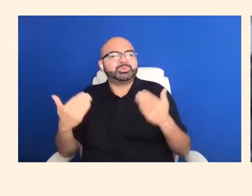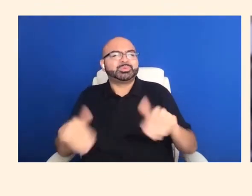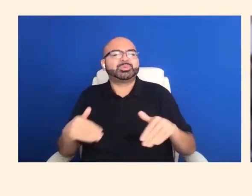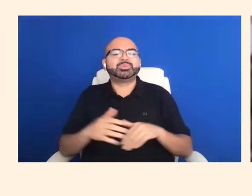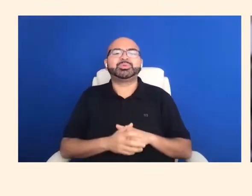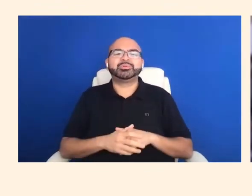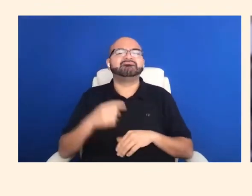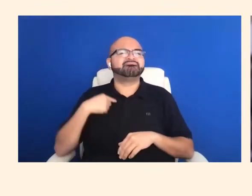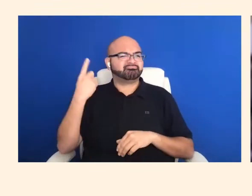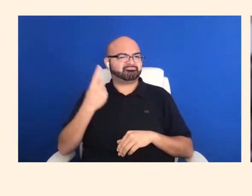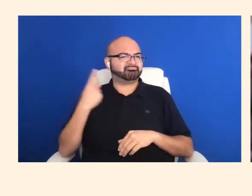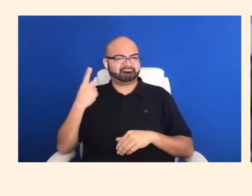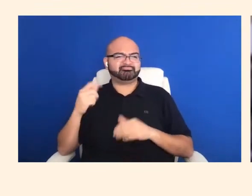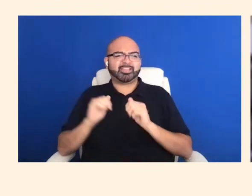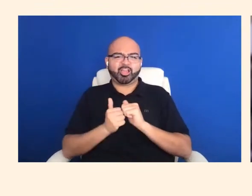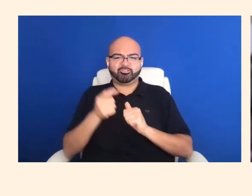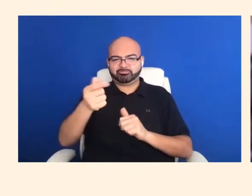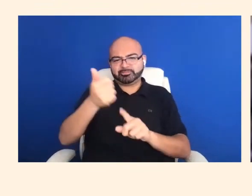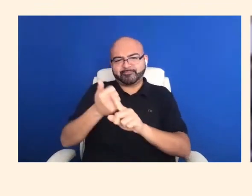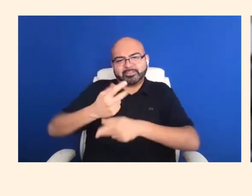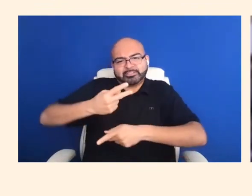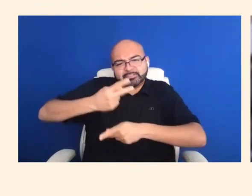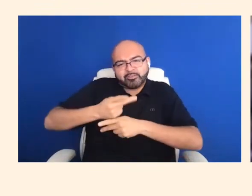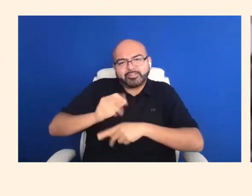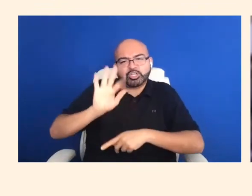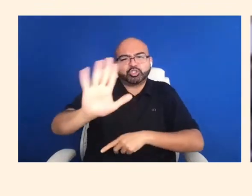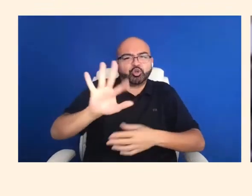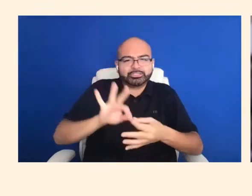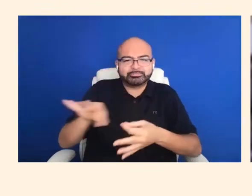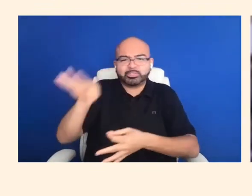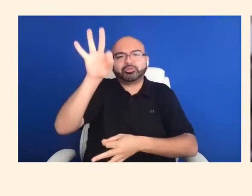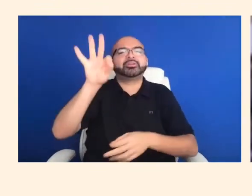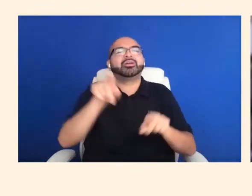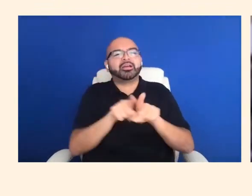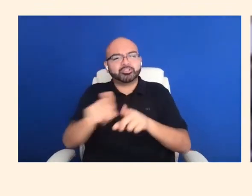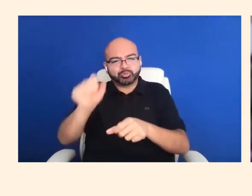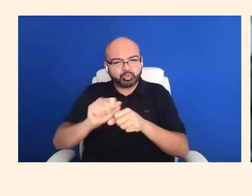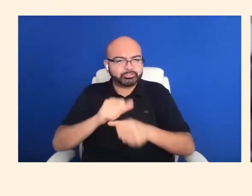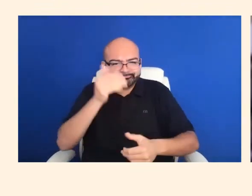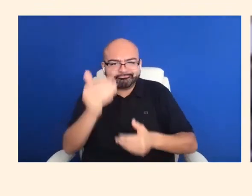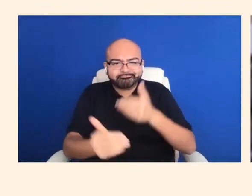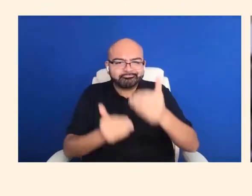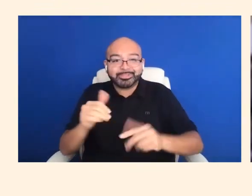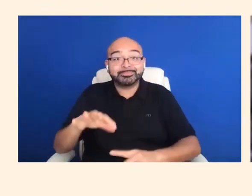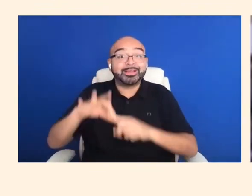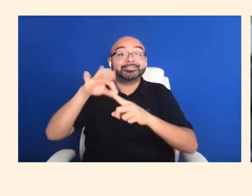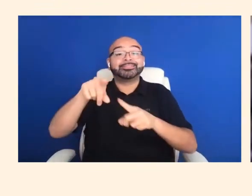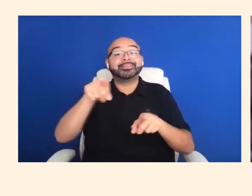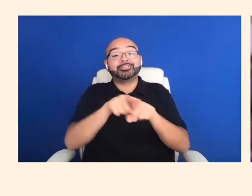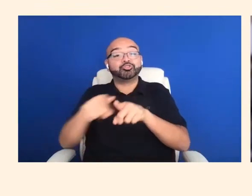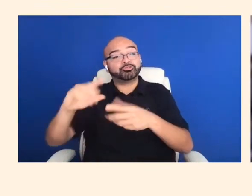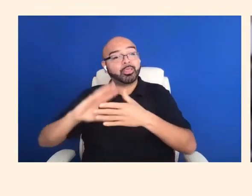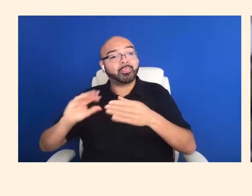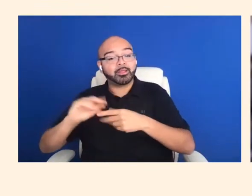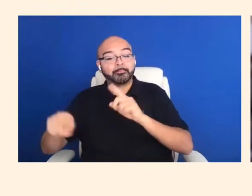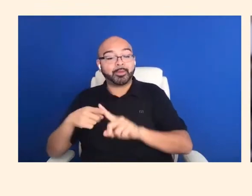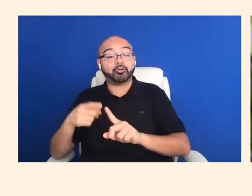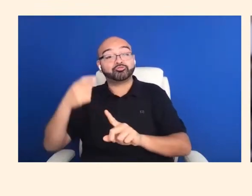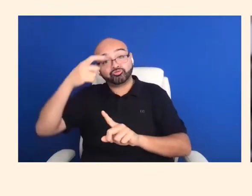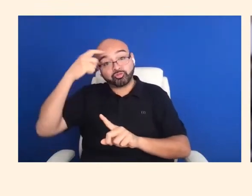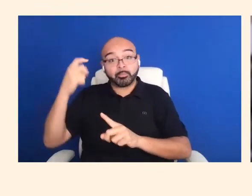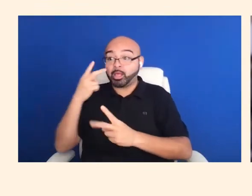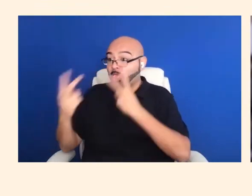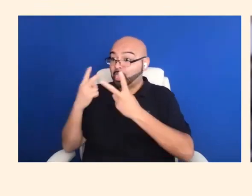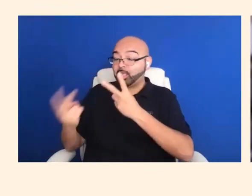care of your spirit as you're doing this work, especially as you're talking about the re-traumatizing element when you're